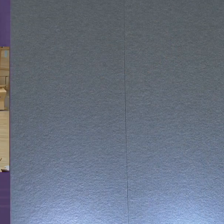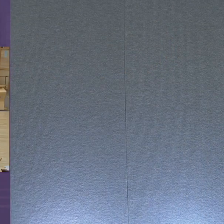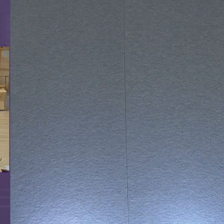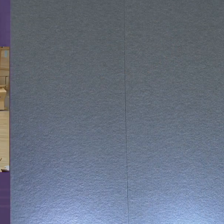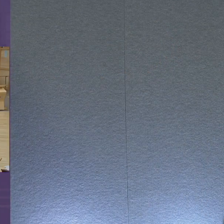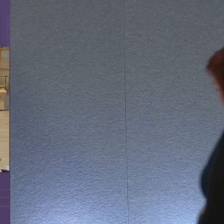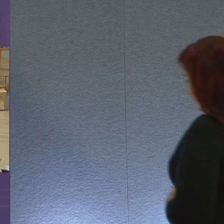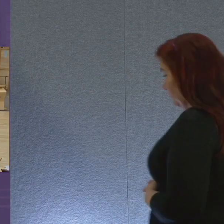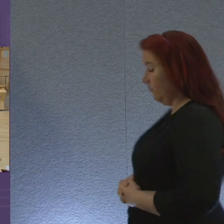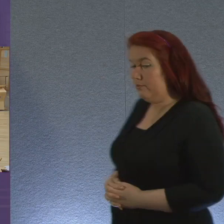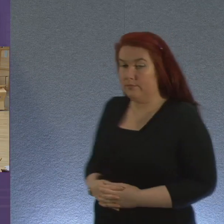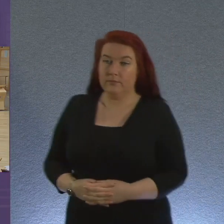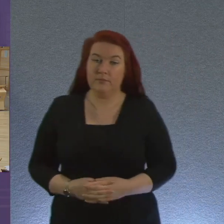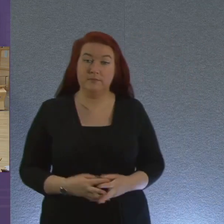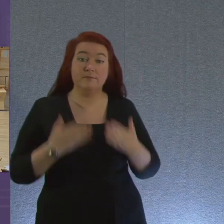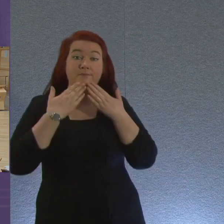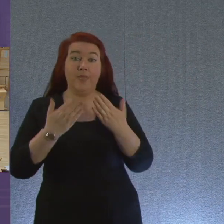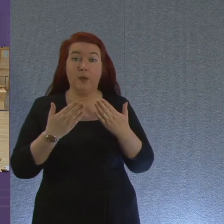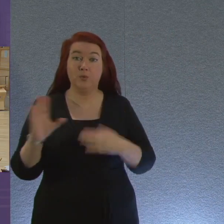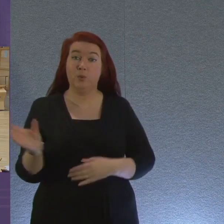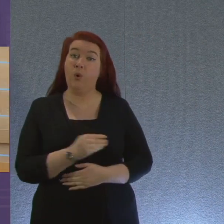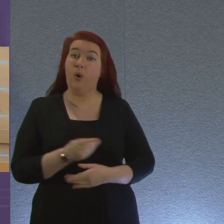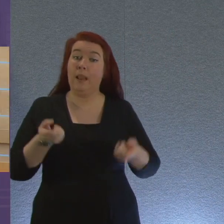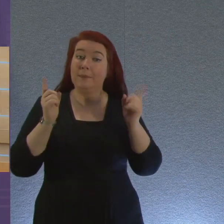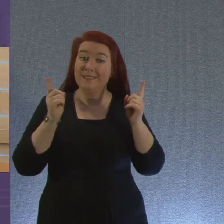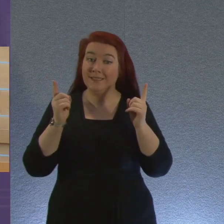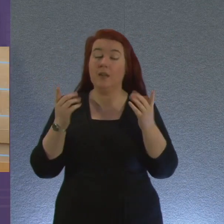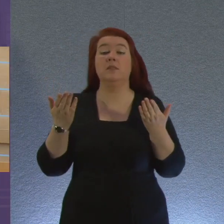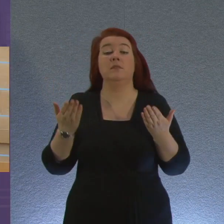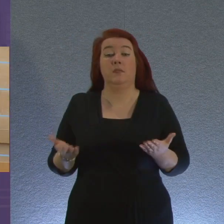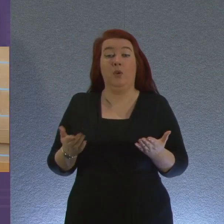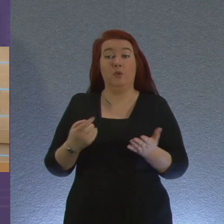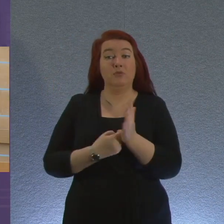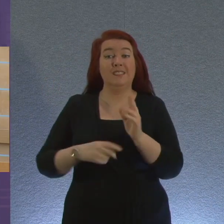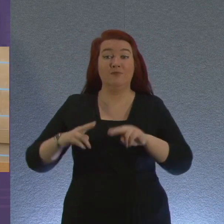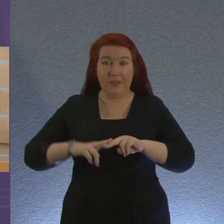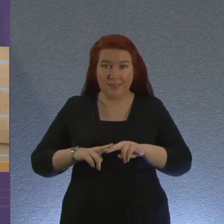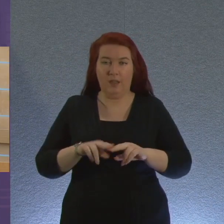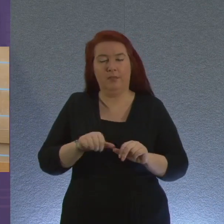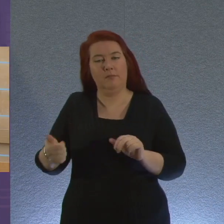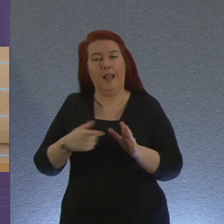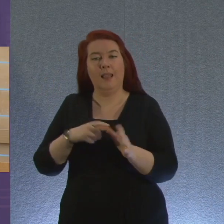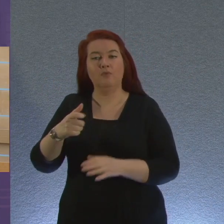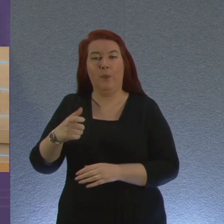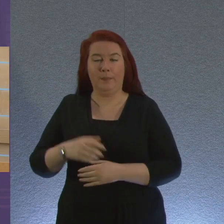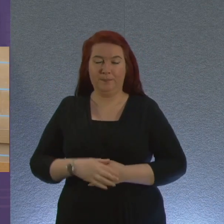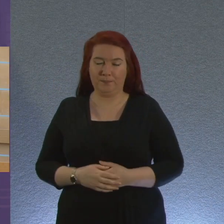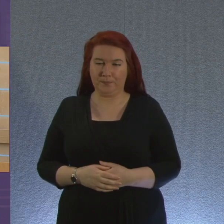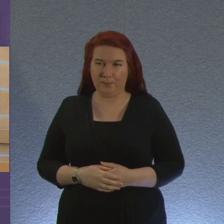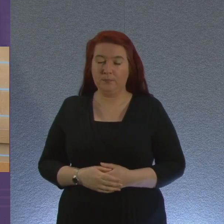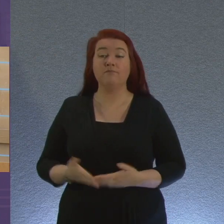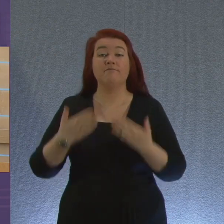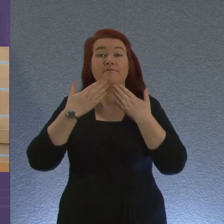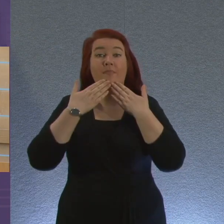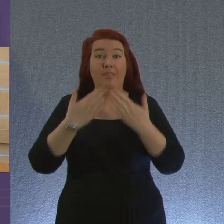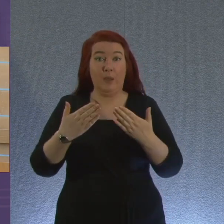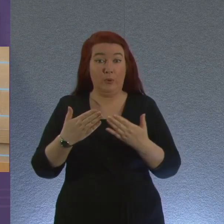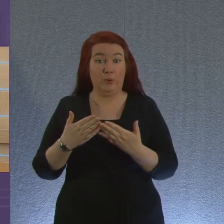much to all the ministers. And I call on Murdo Fraser to be followed by Alec Rowley. Thank you, Presiding Officer. Can I start